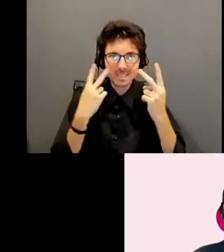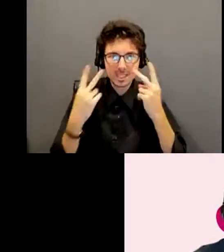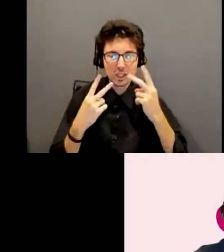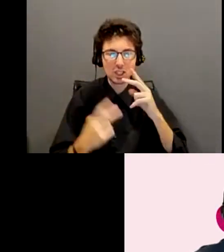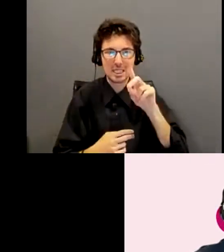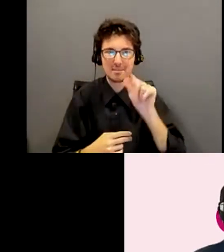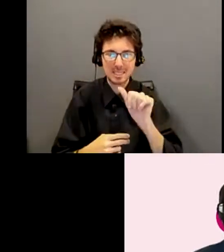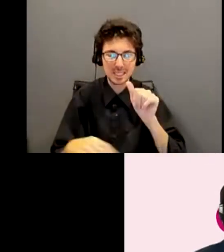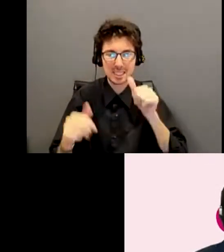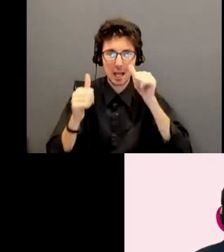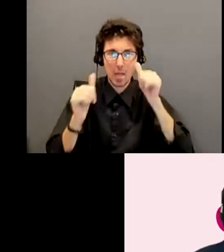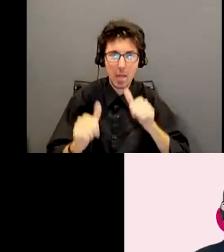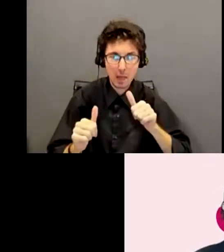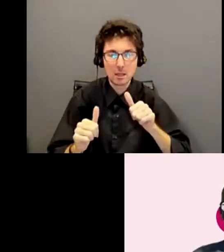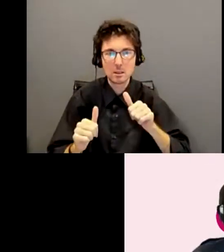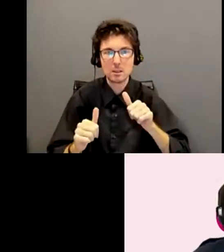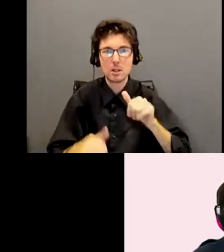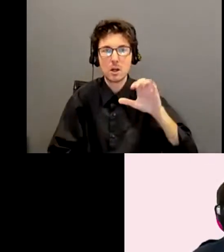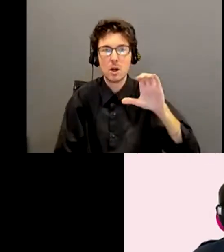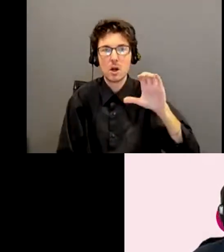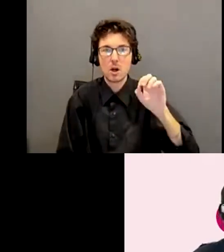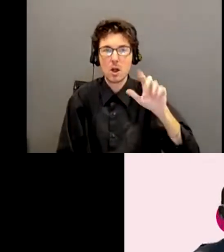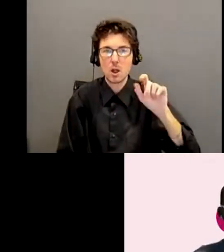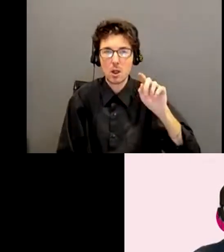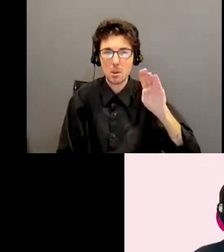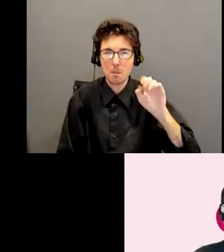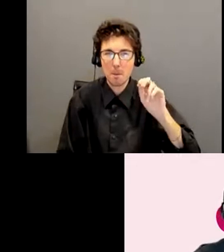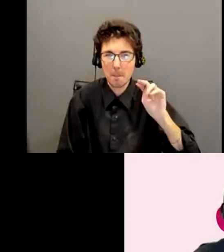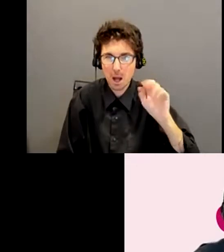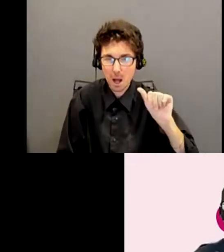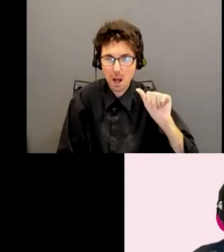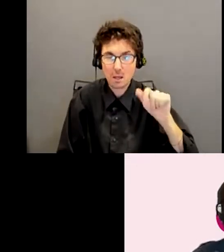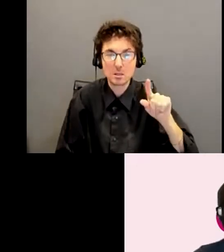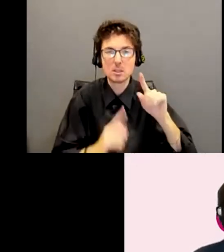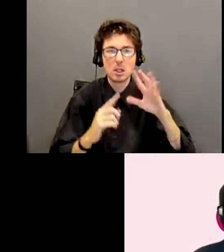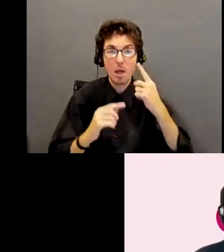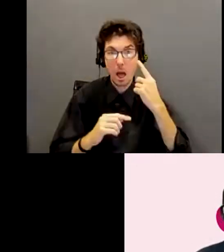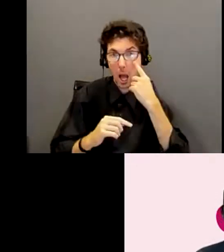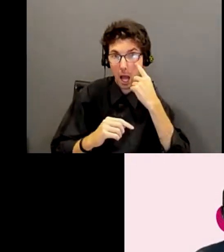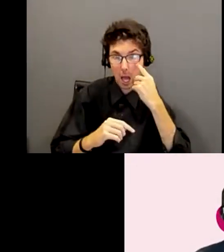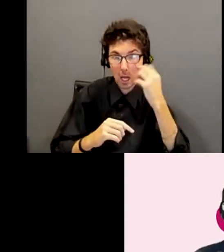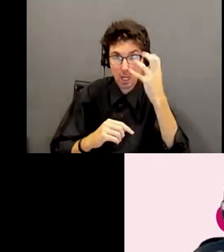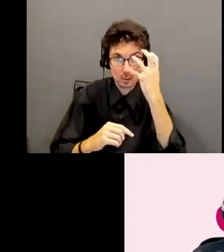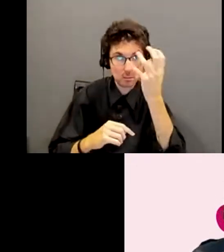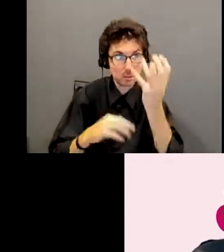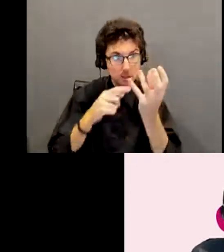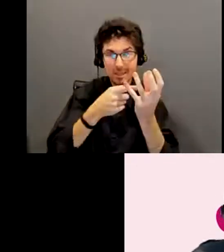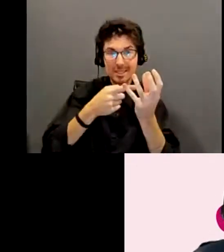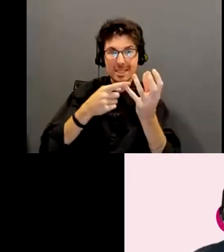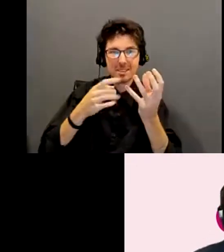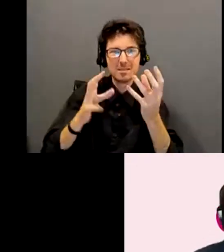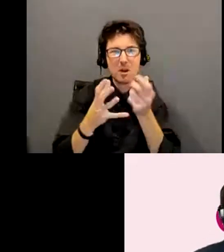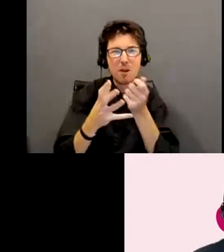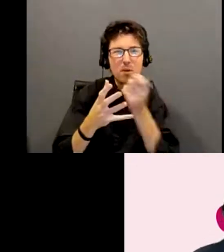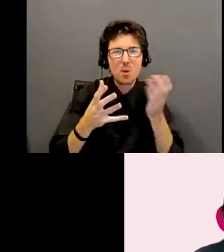vision disability called coloboma, which means some of my parts in my eyes is missing, and therefore I can